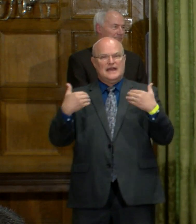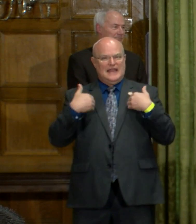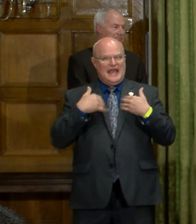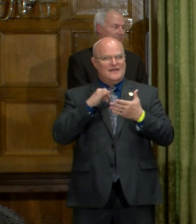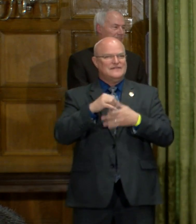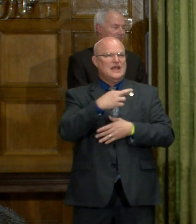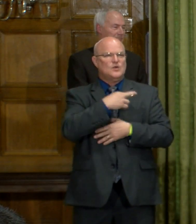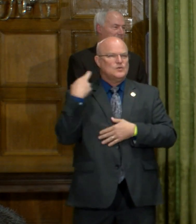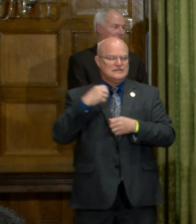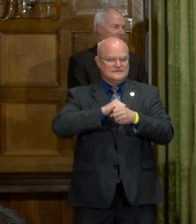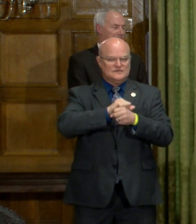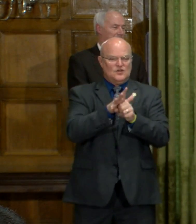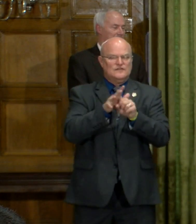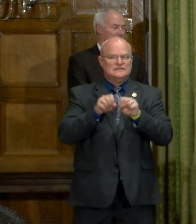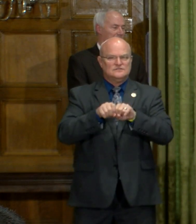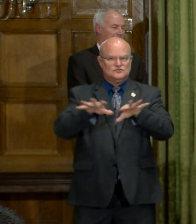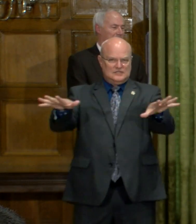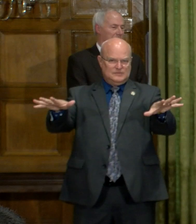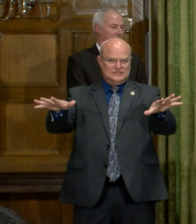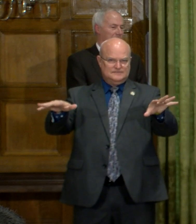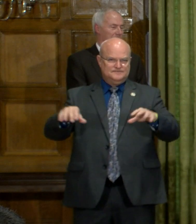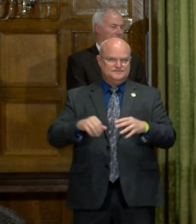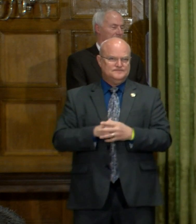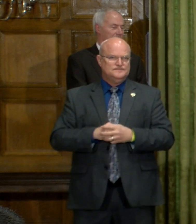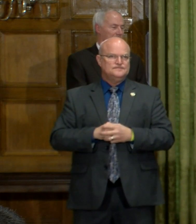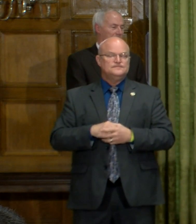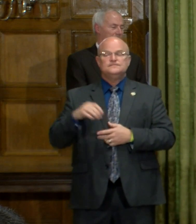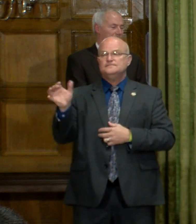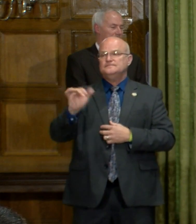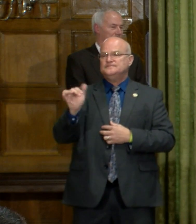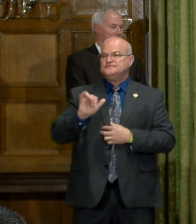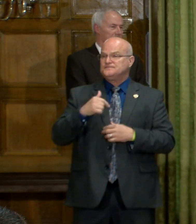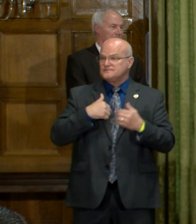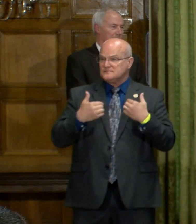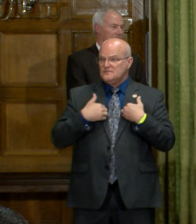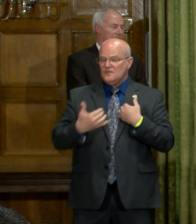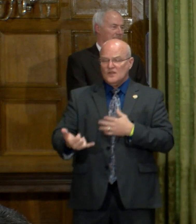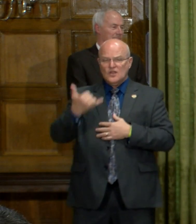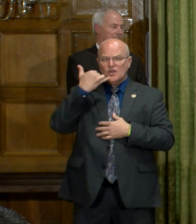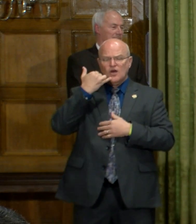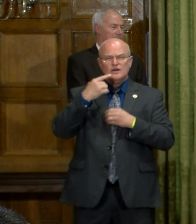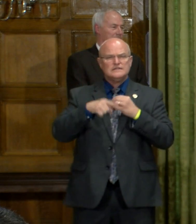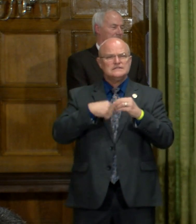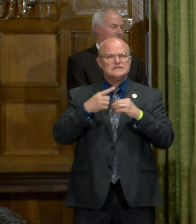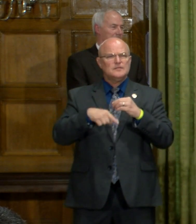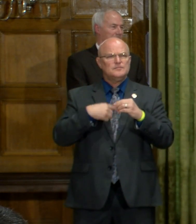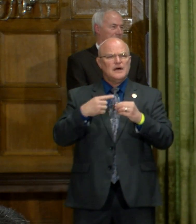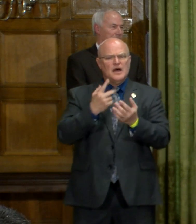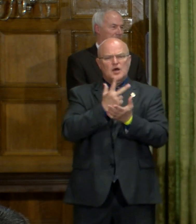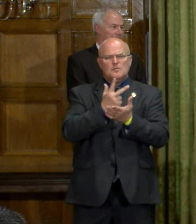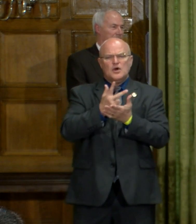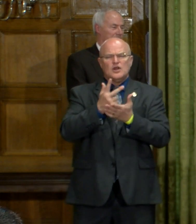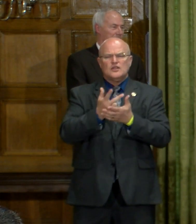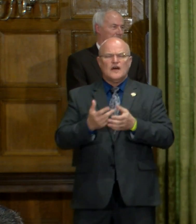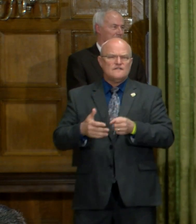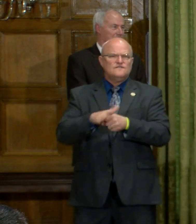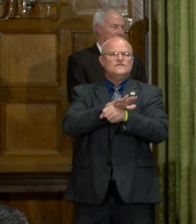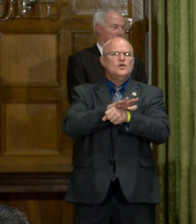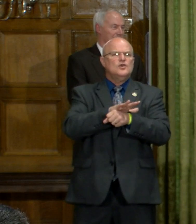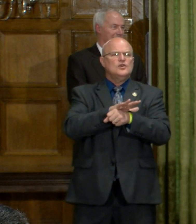having that risk of COVID-19 transmission. Likewise, I've gotten calls about a parking lot